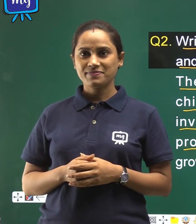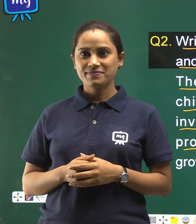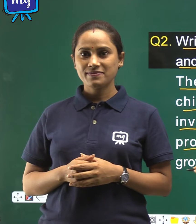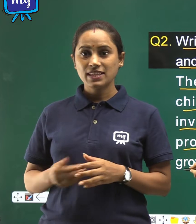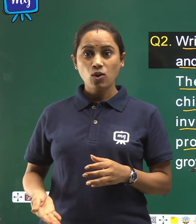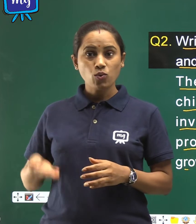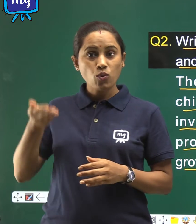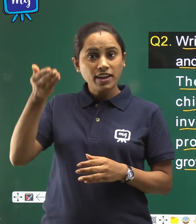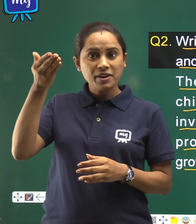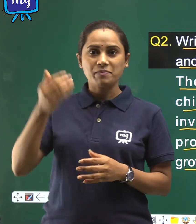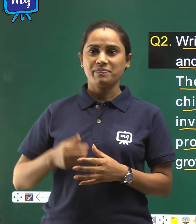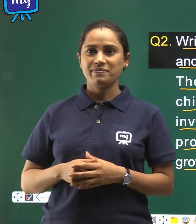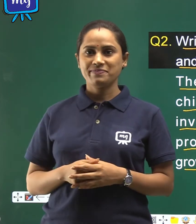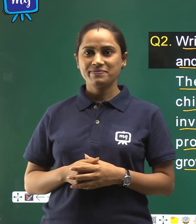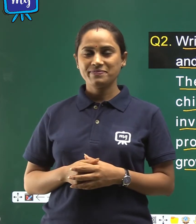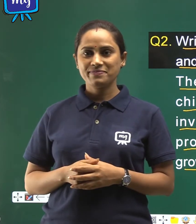growing up